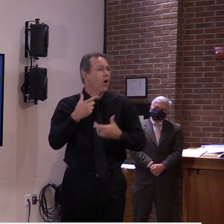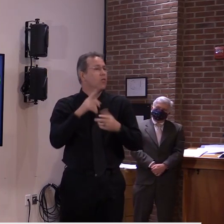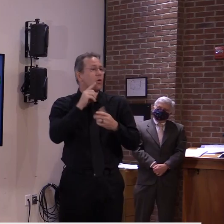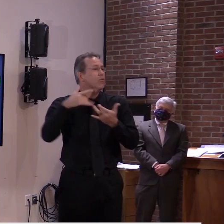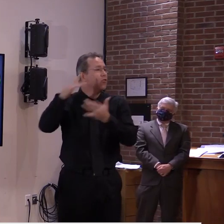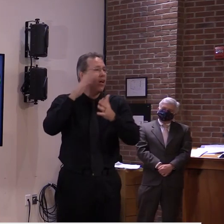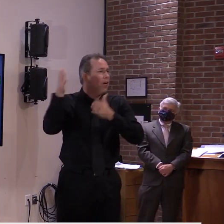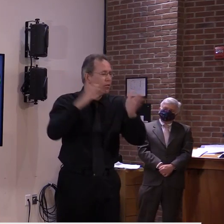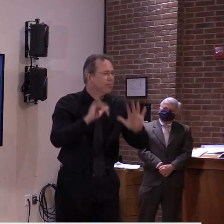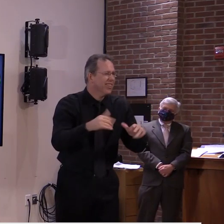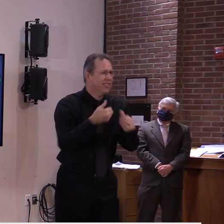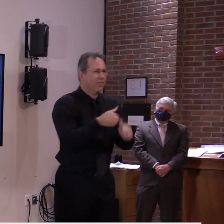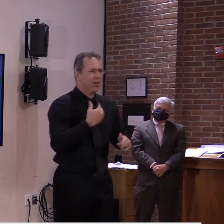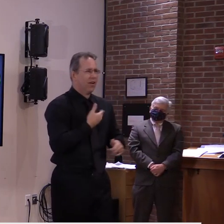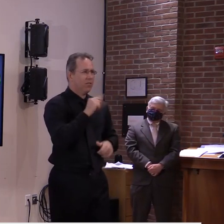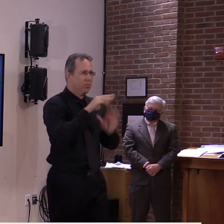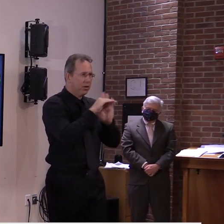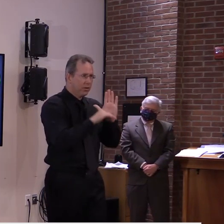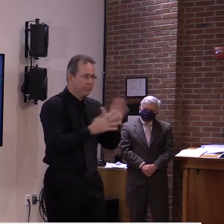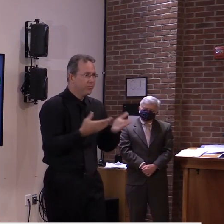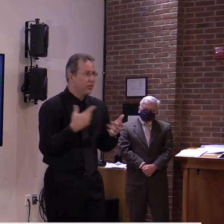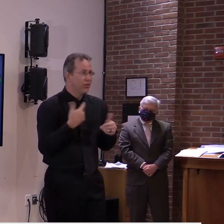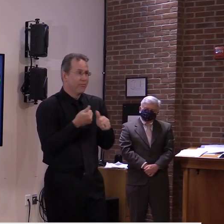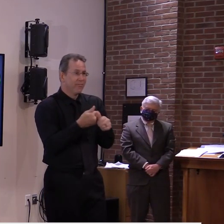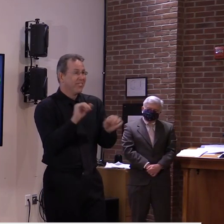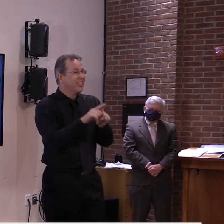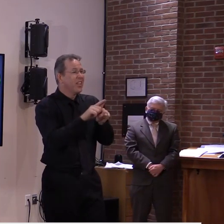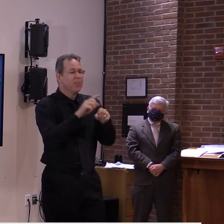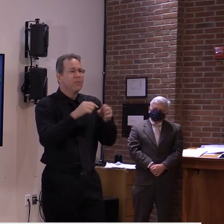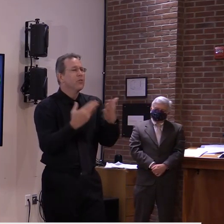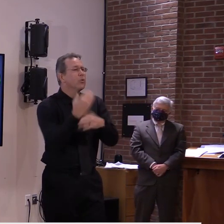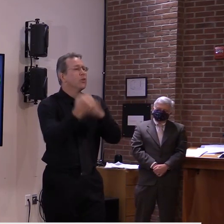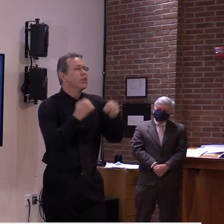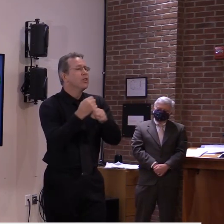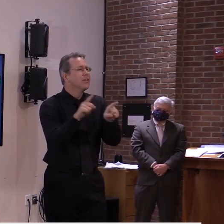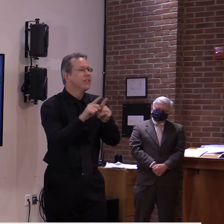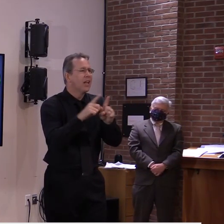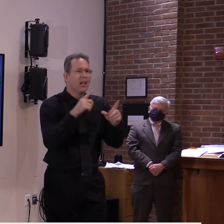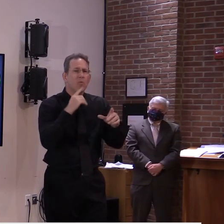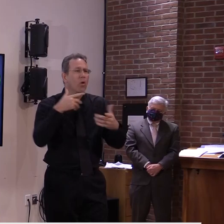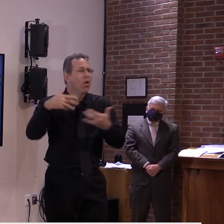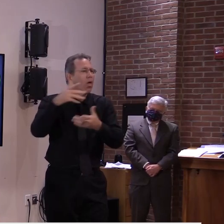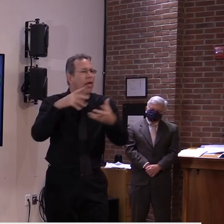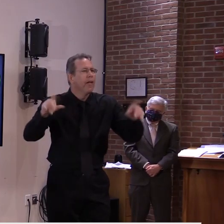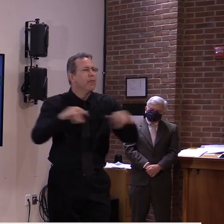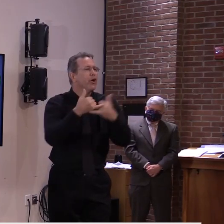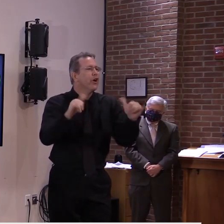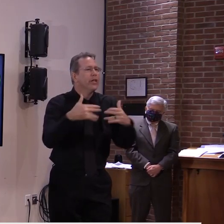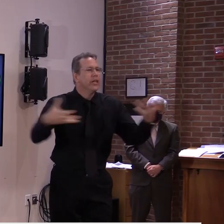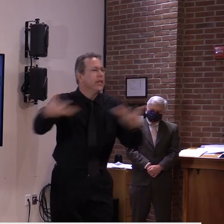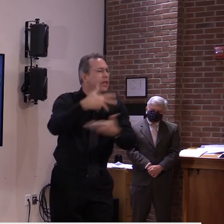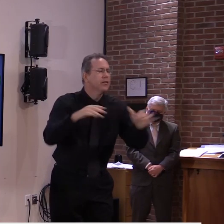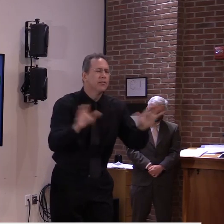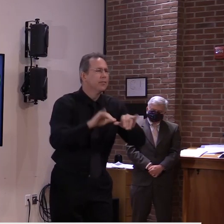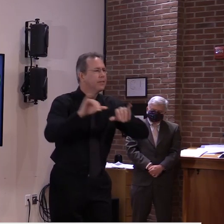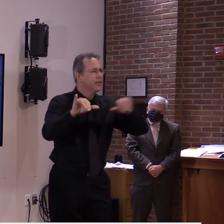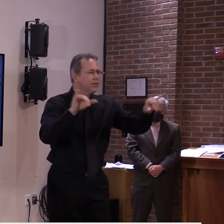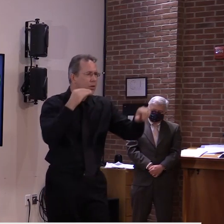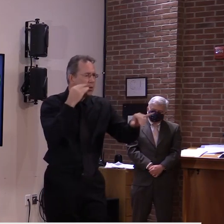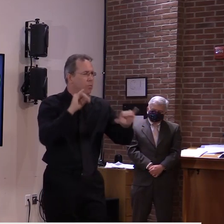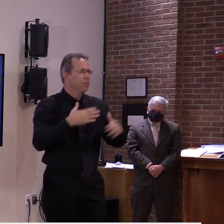the typical holiday season, and we just want everybody to be careful, be safe, and be aware of how this